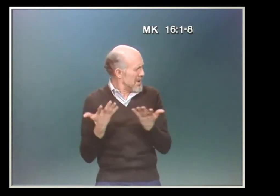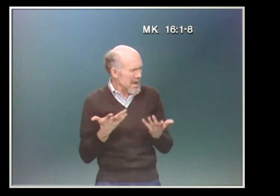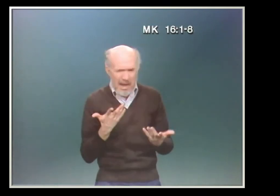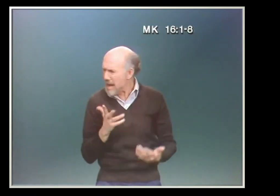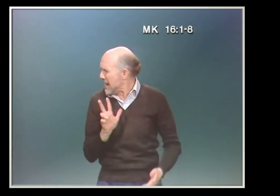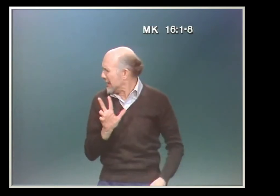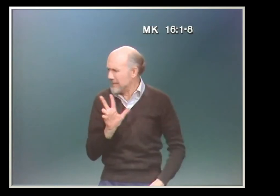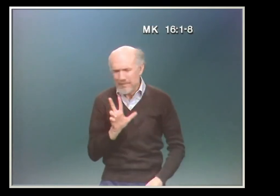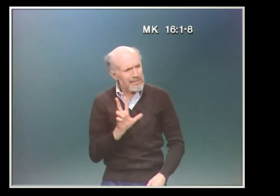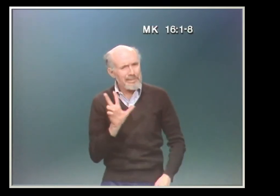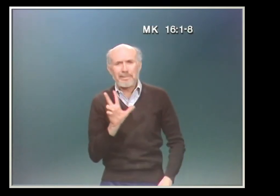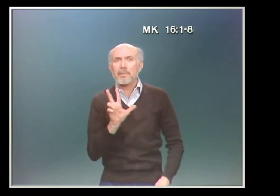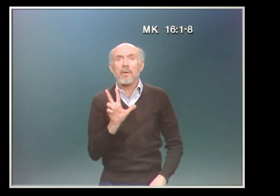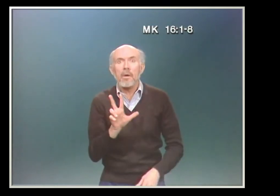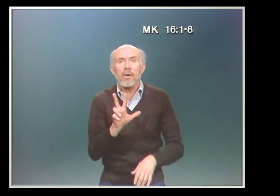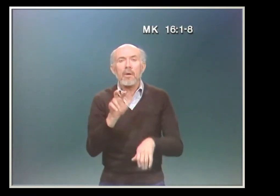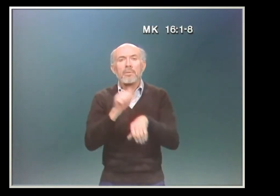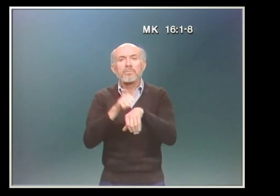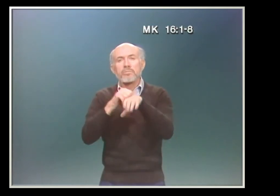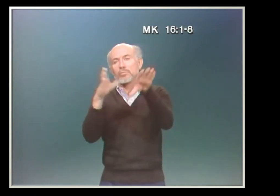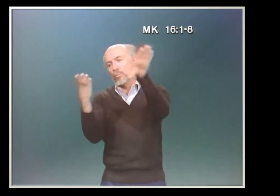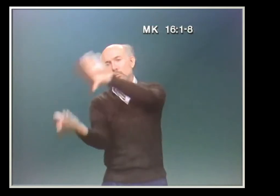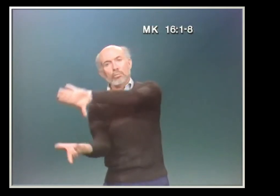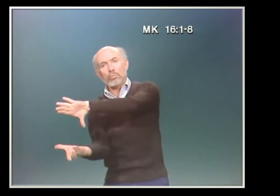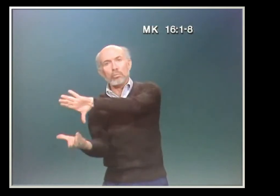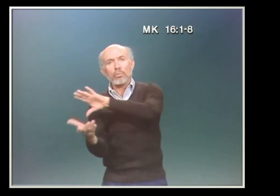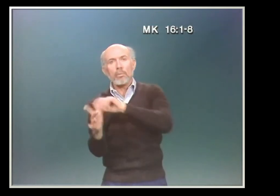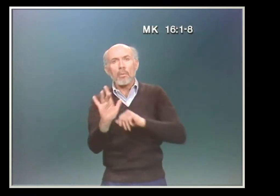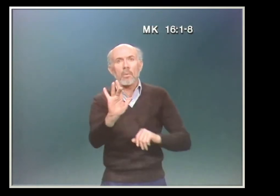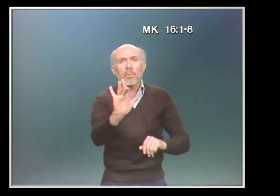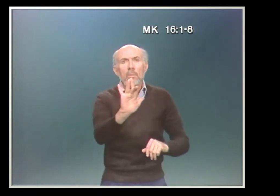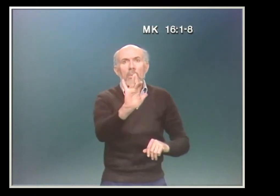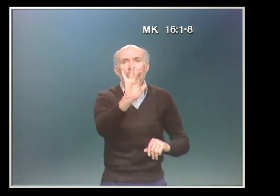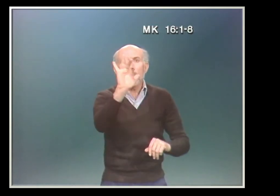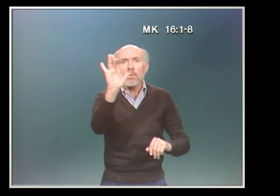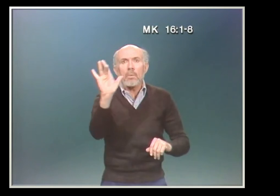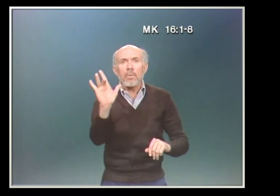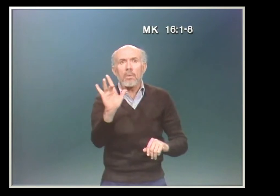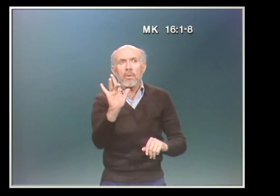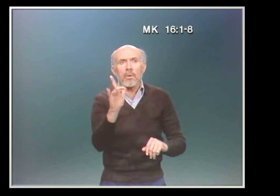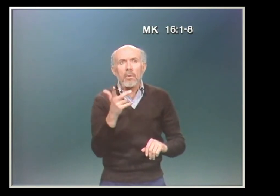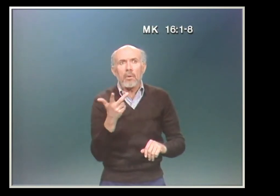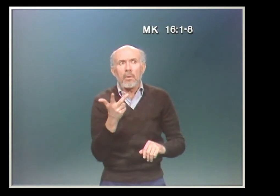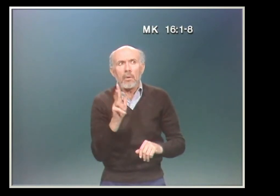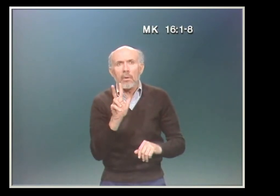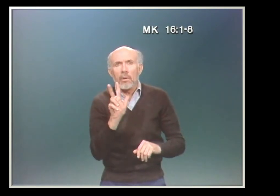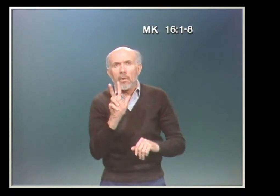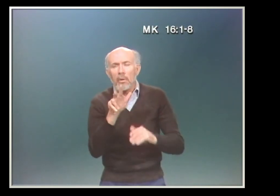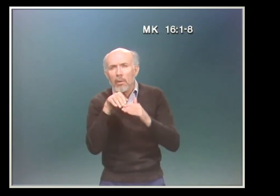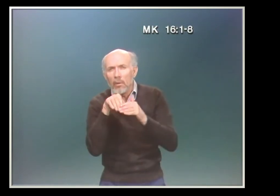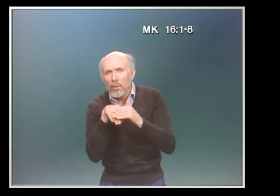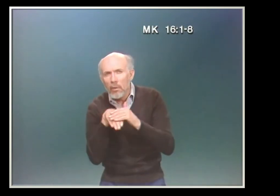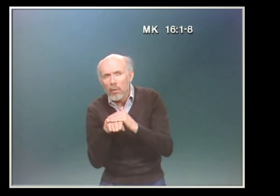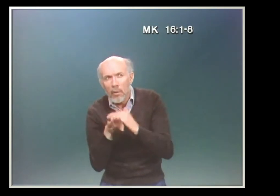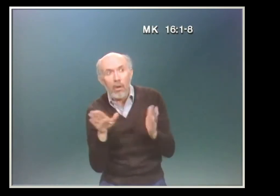very early after sunrise, and the women said to each other, "There is a large stone covering the